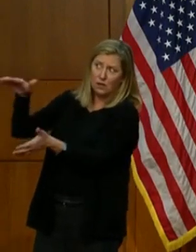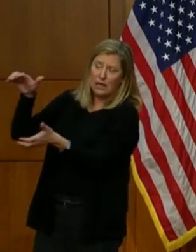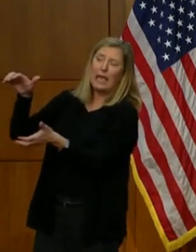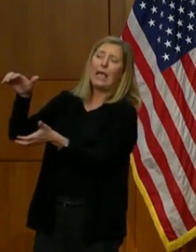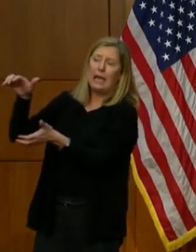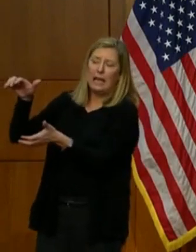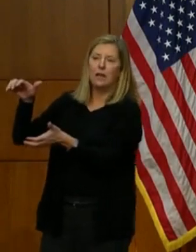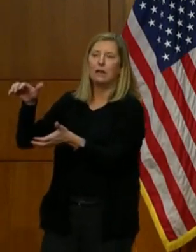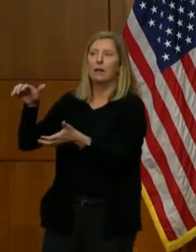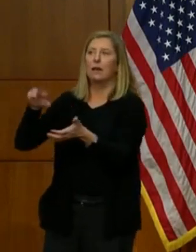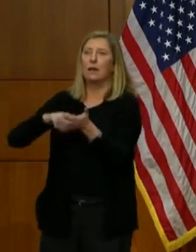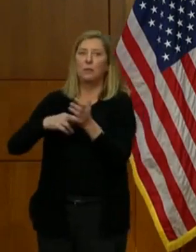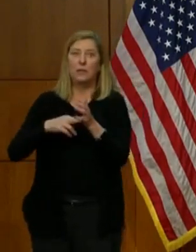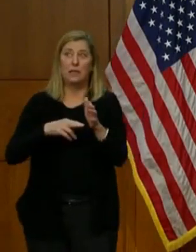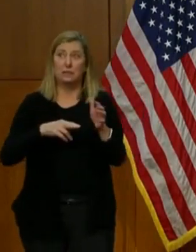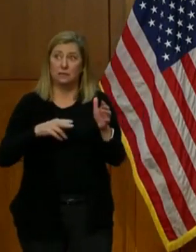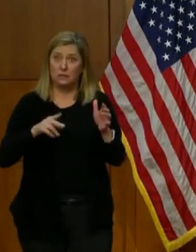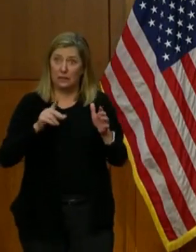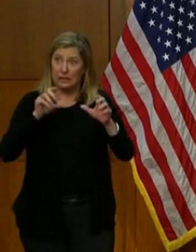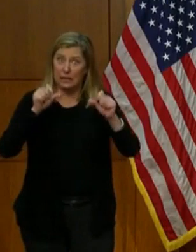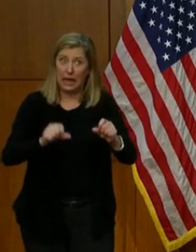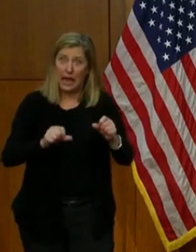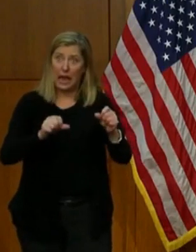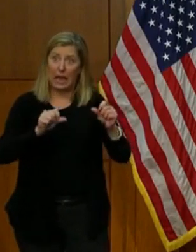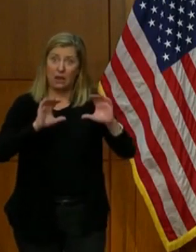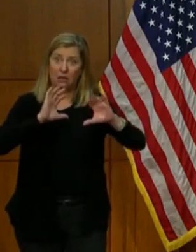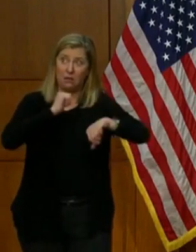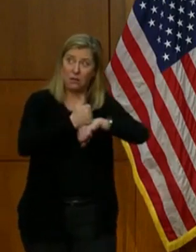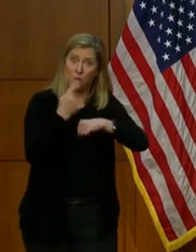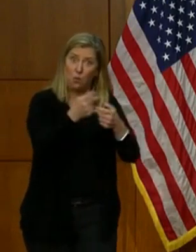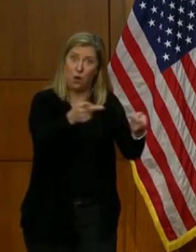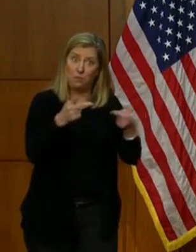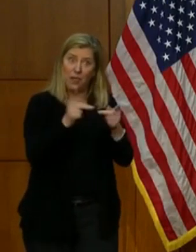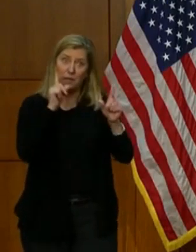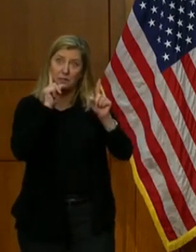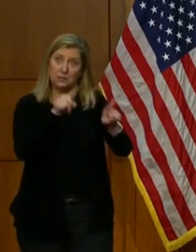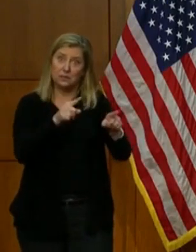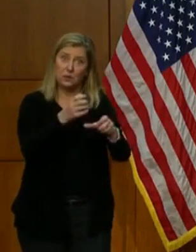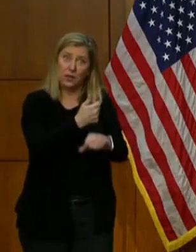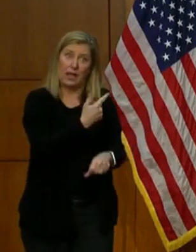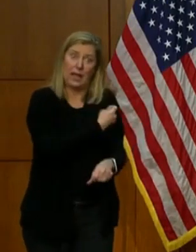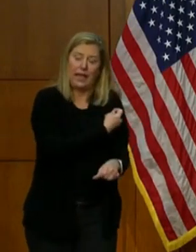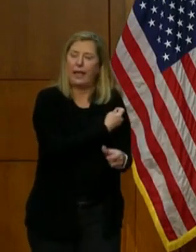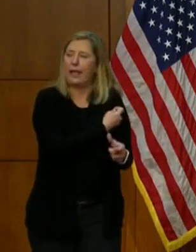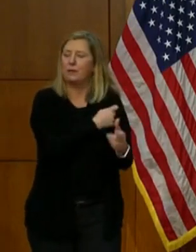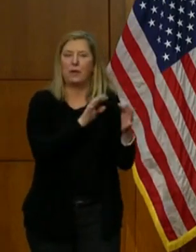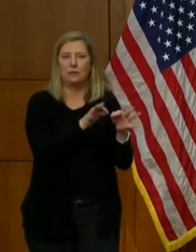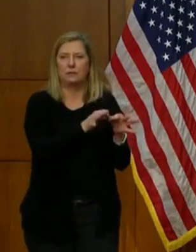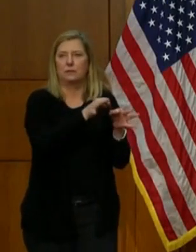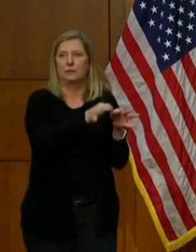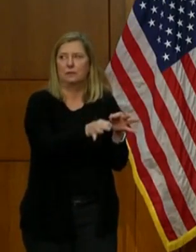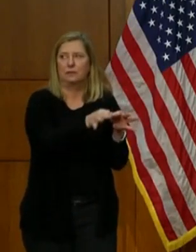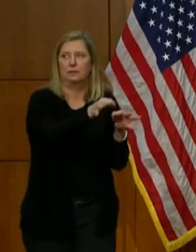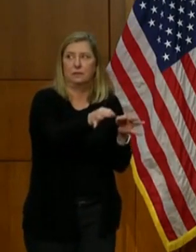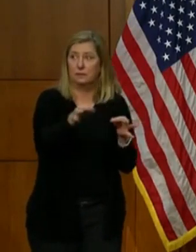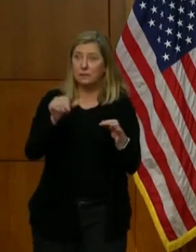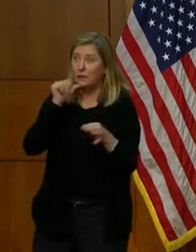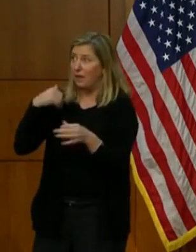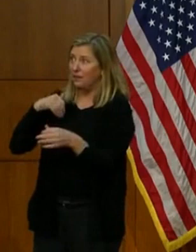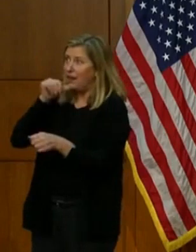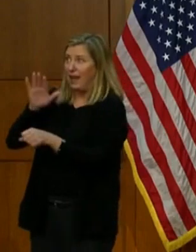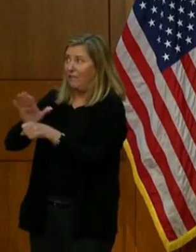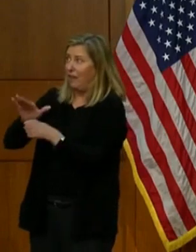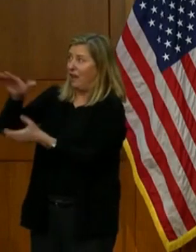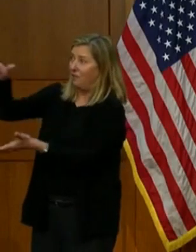the further that puts that mass vaccination concept down the road, right? We don't have enough supply to feed large mass vaccination channels,